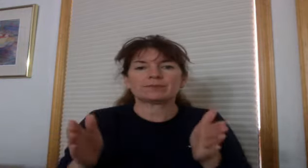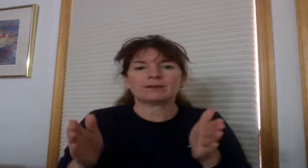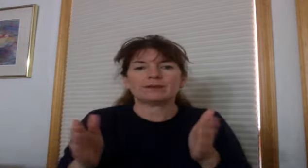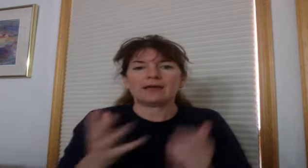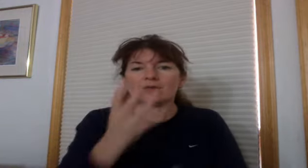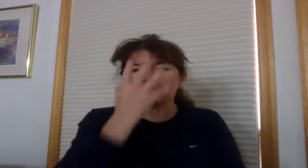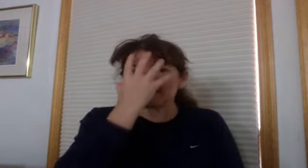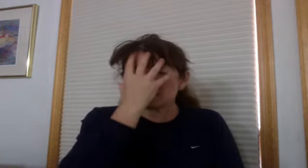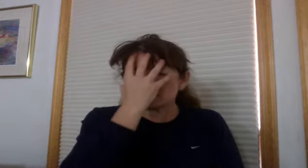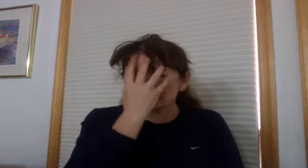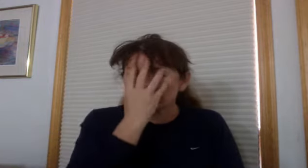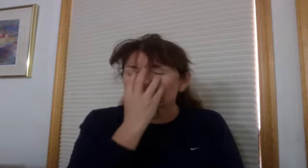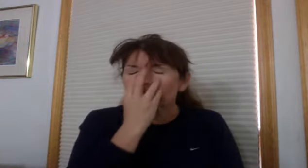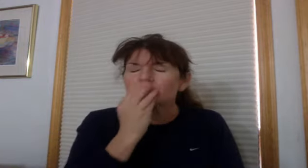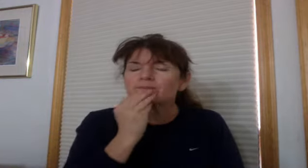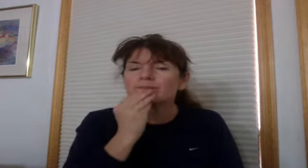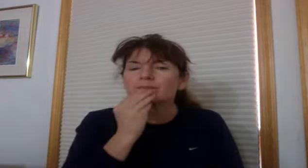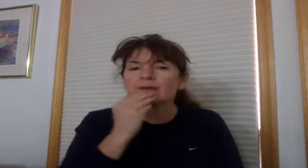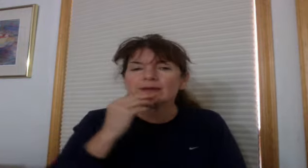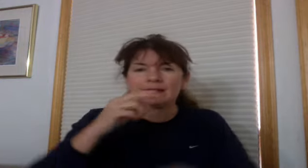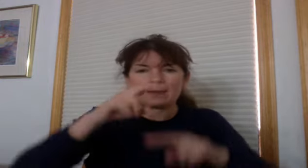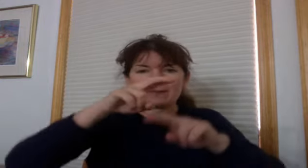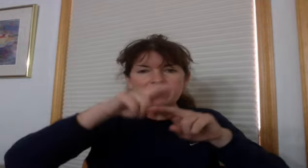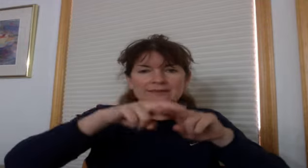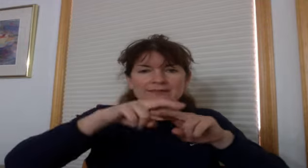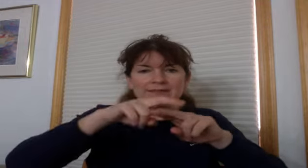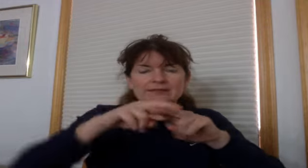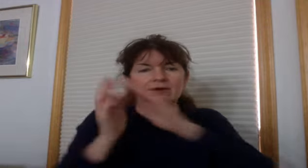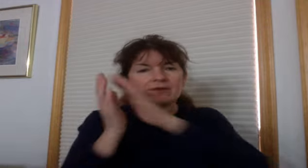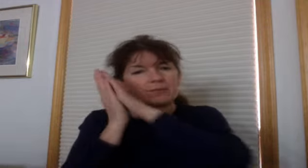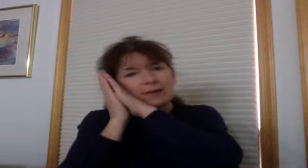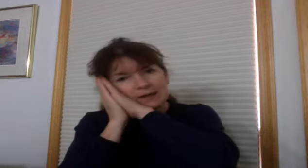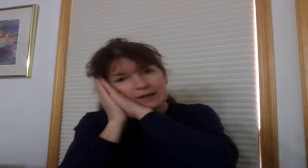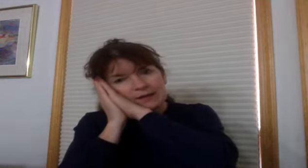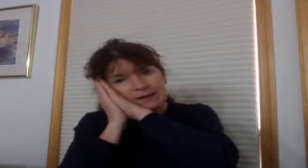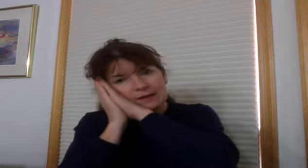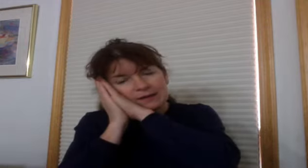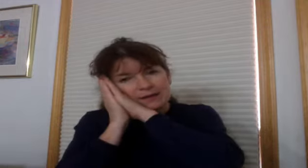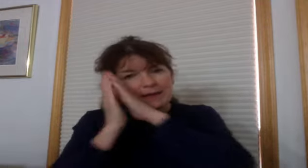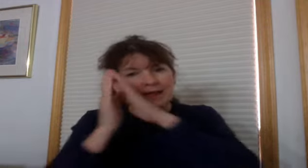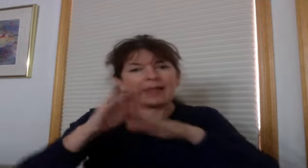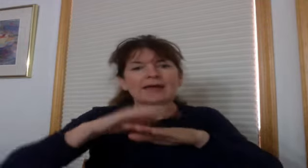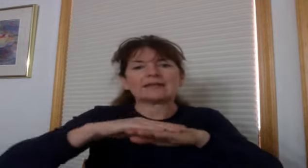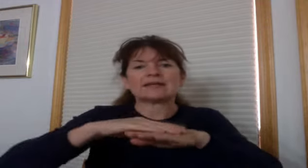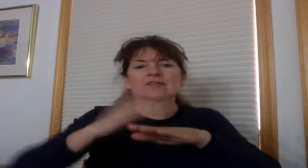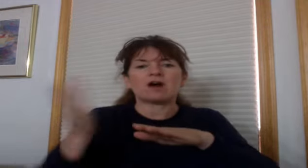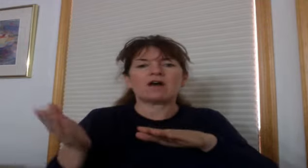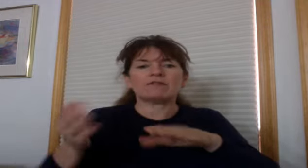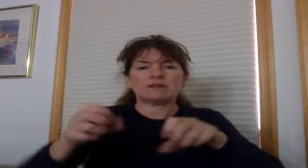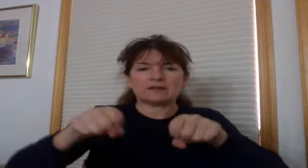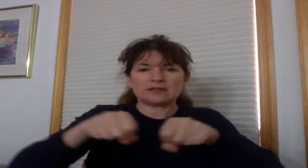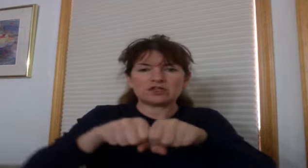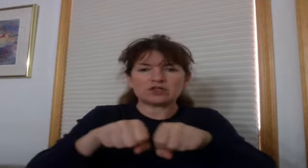And the lady's sleeping. And the man sits down on the bed. And he takes off his shoes.